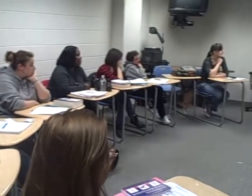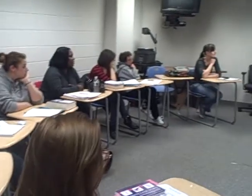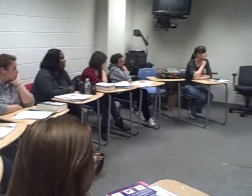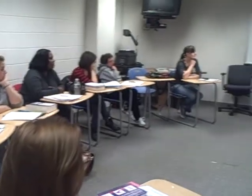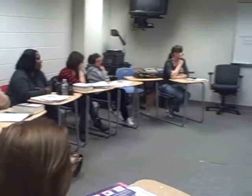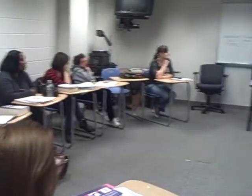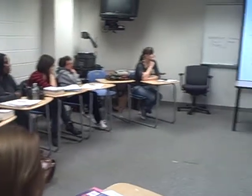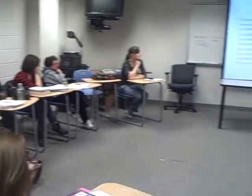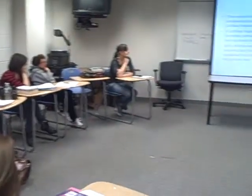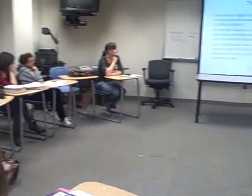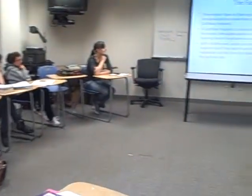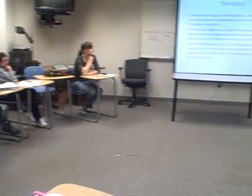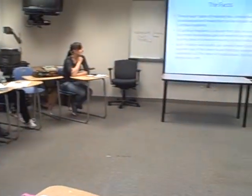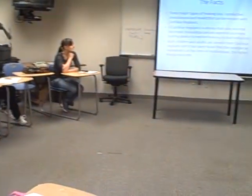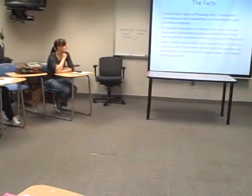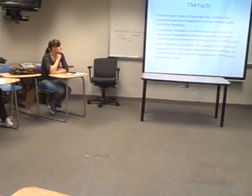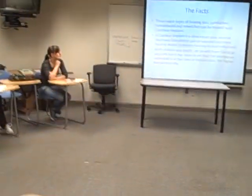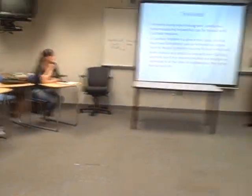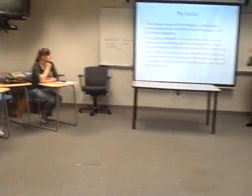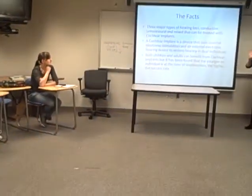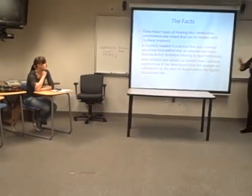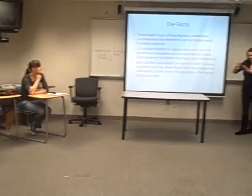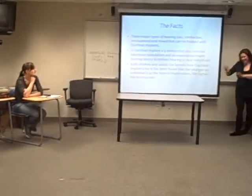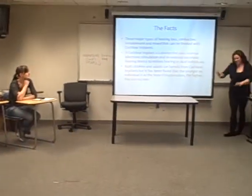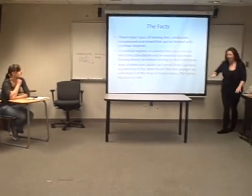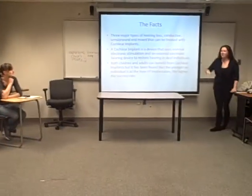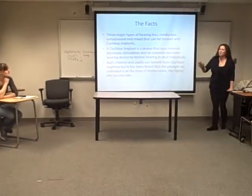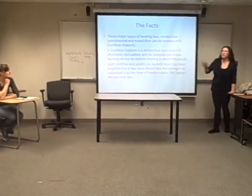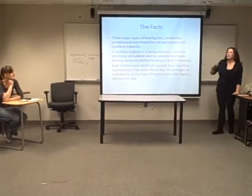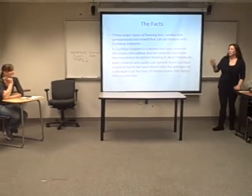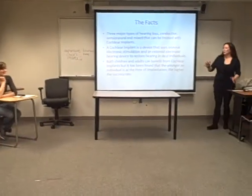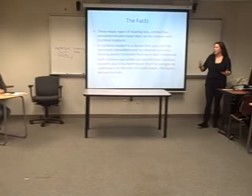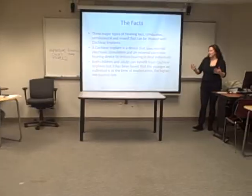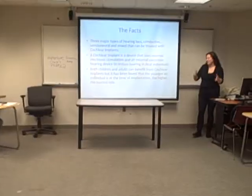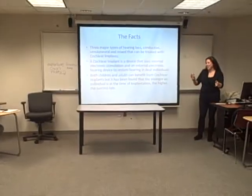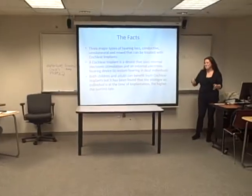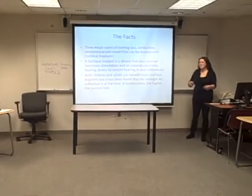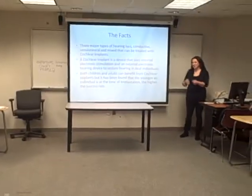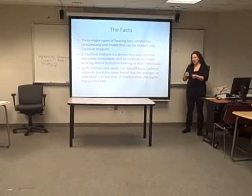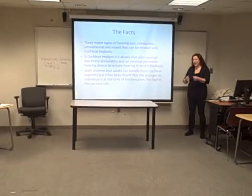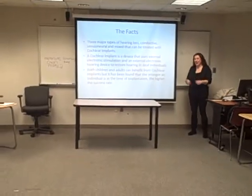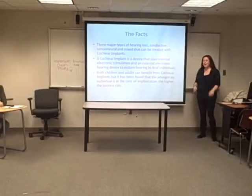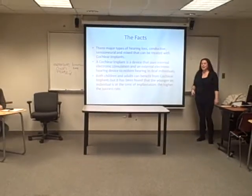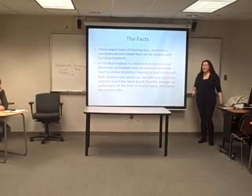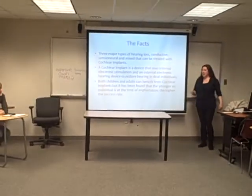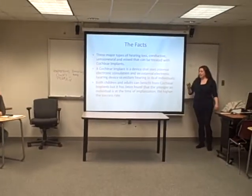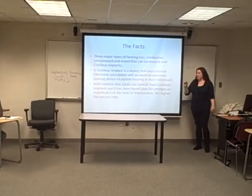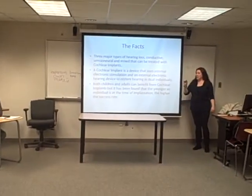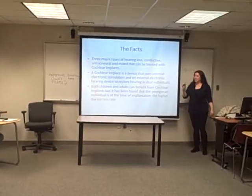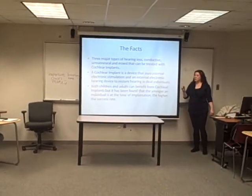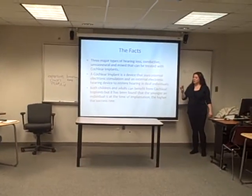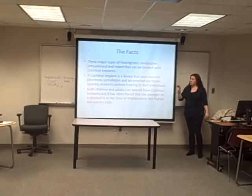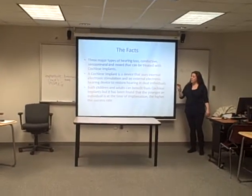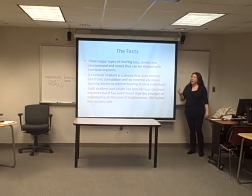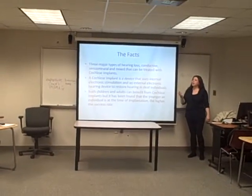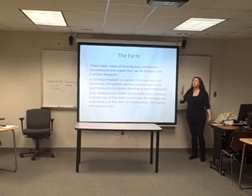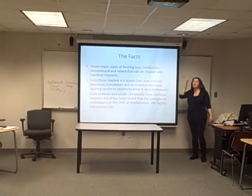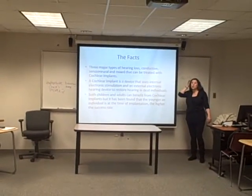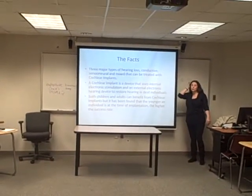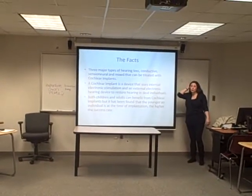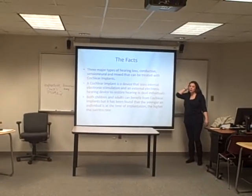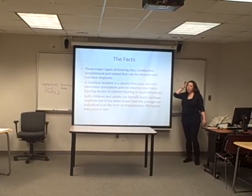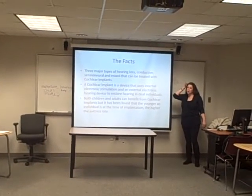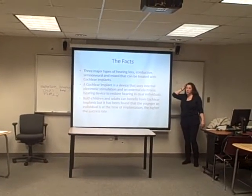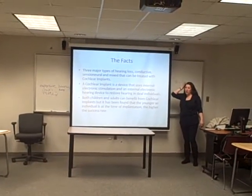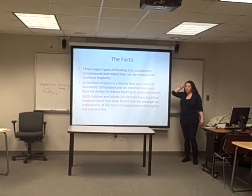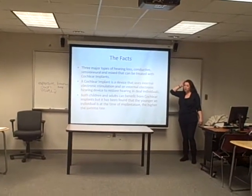like this thin. I mean, I got to, play with one, not the one that went in her head, but, they gave me one to look at. It's really, the magnet, you